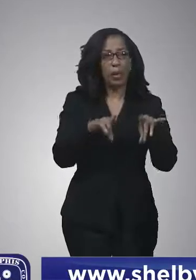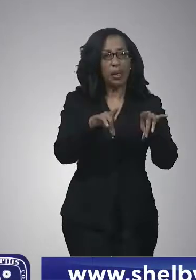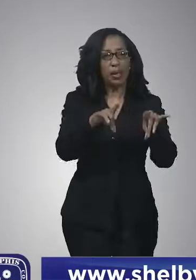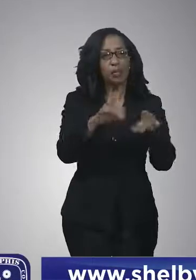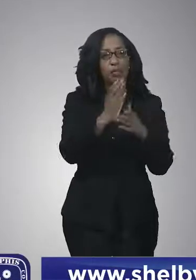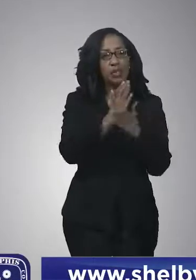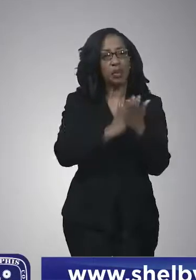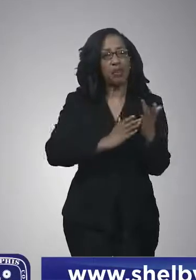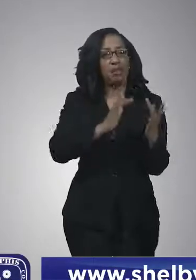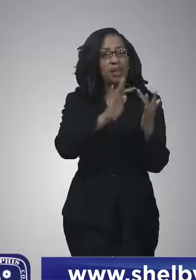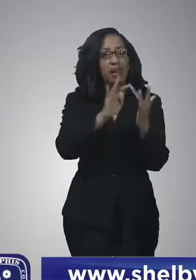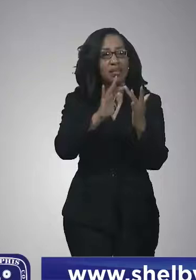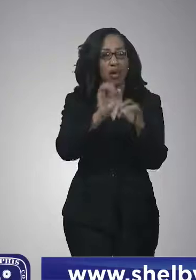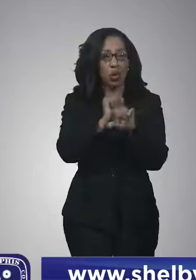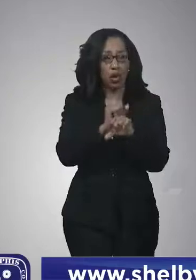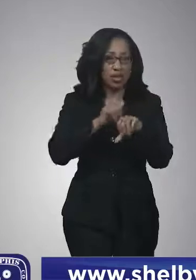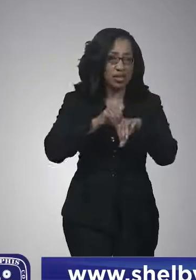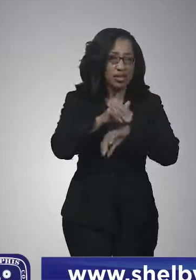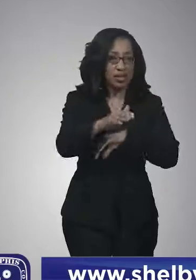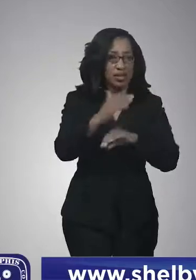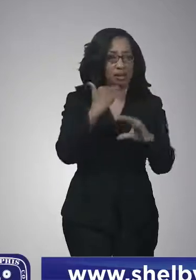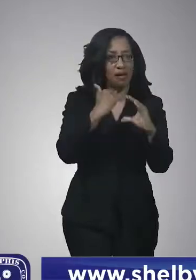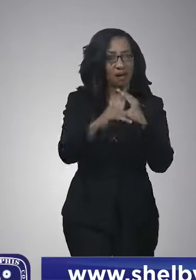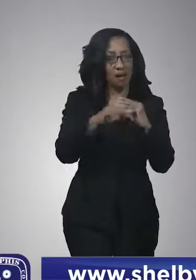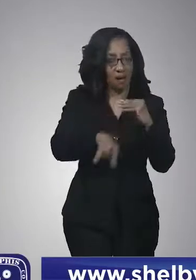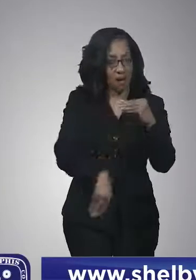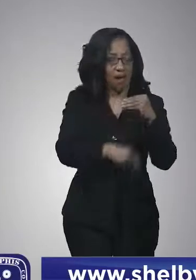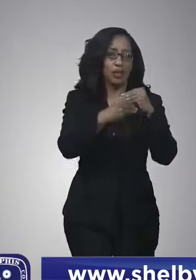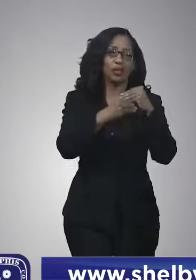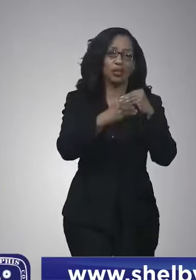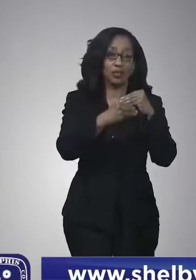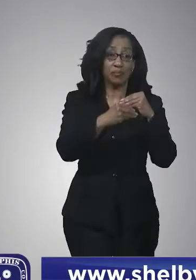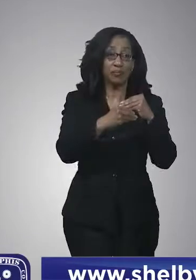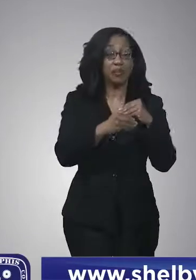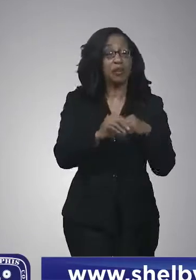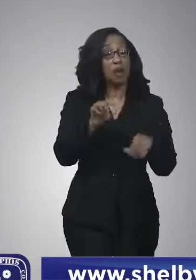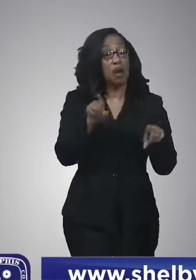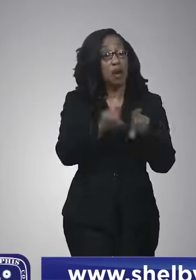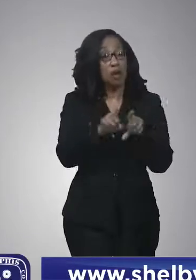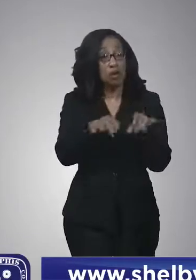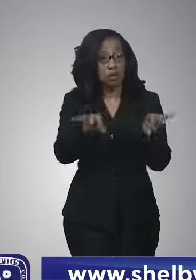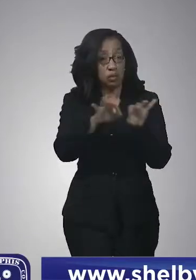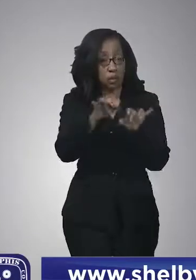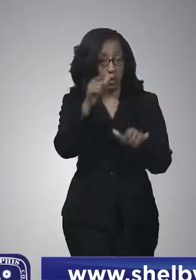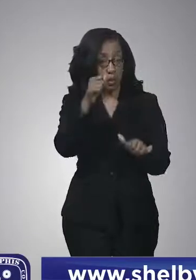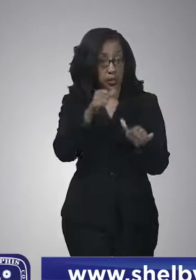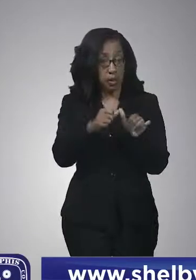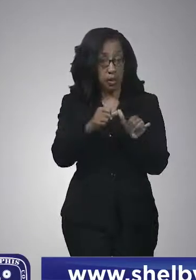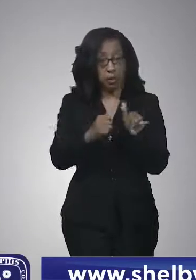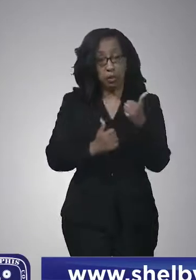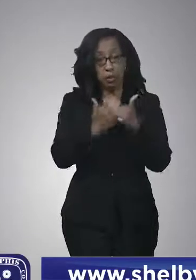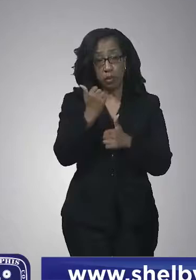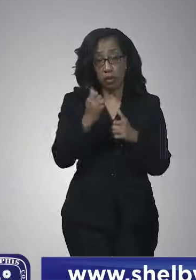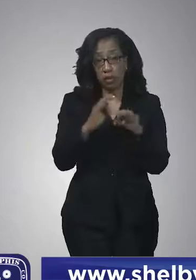work and send an additional notification. And then the other thing to remember is that most families and most